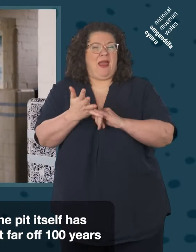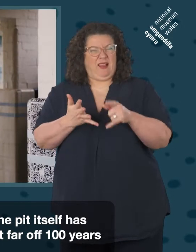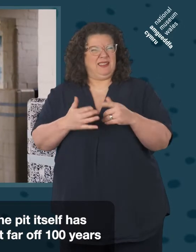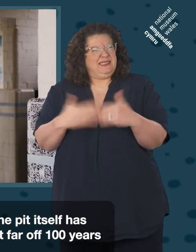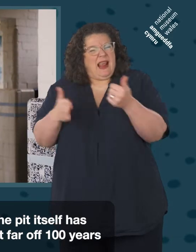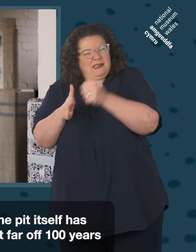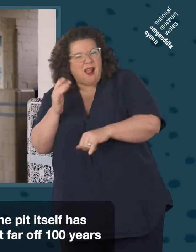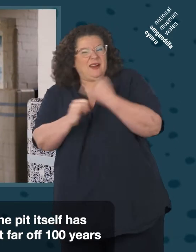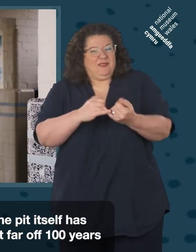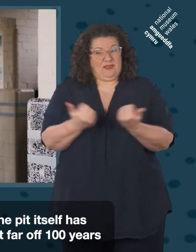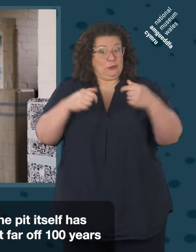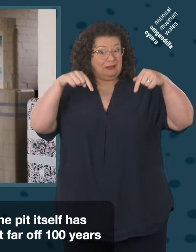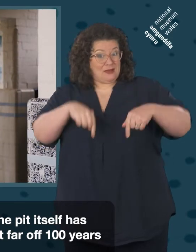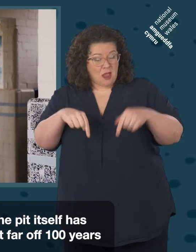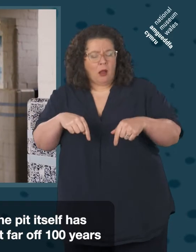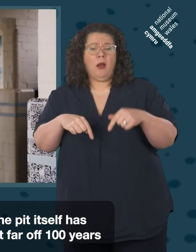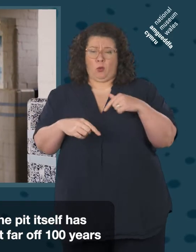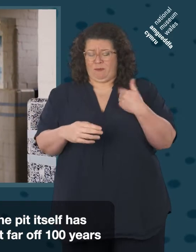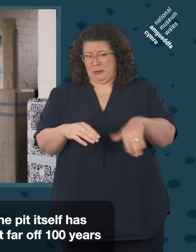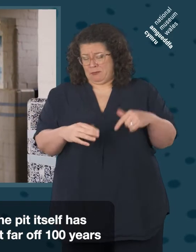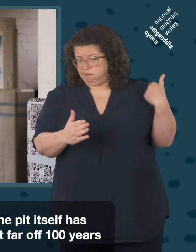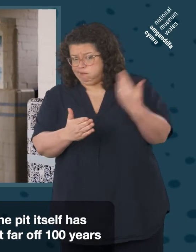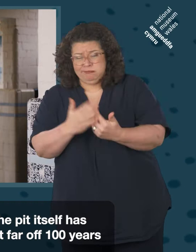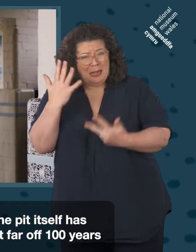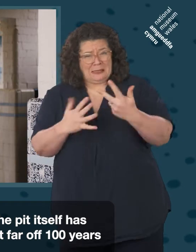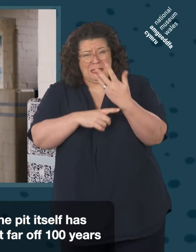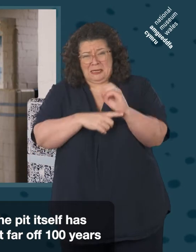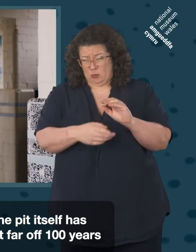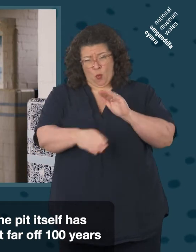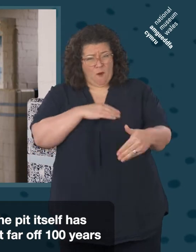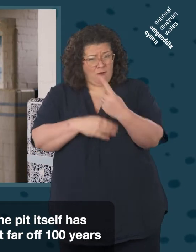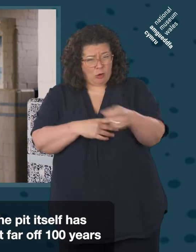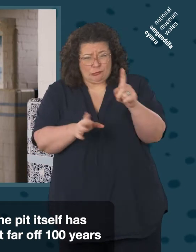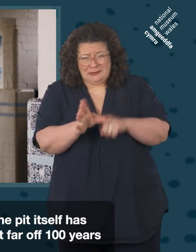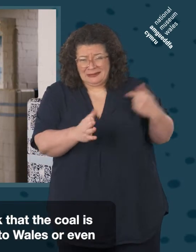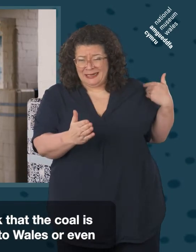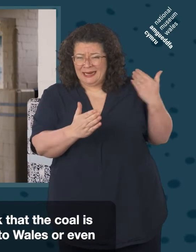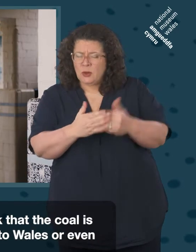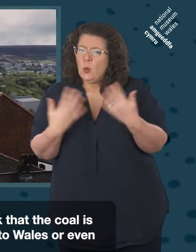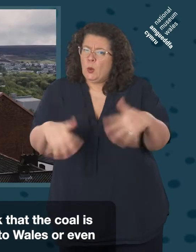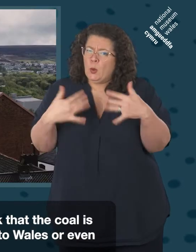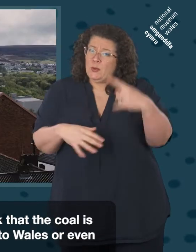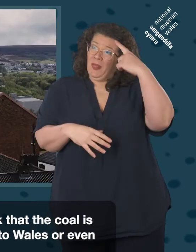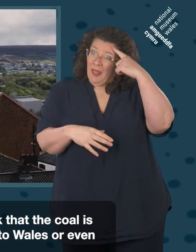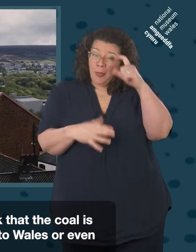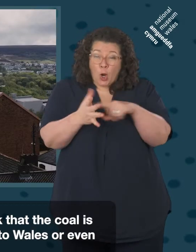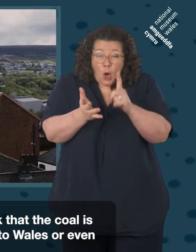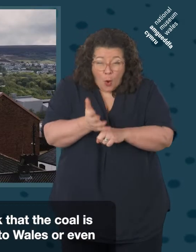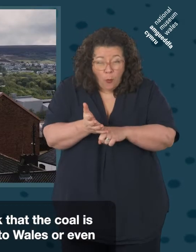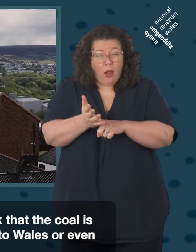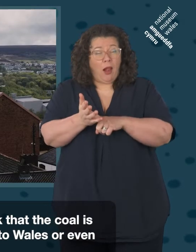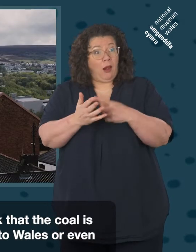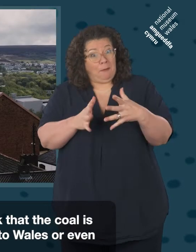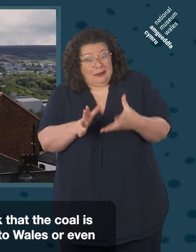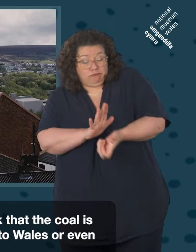finishes. The pit itself has been here since 1880, so not far off 100 years now. It's incredible to think